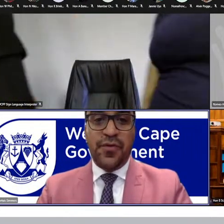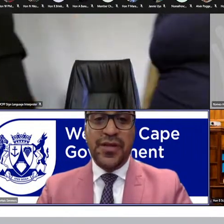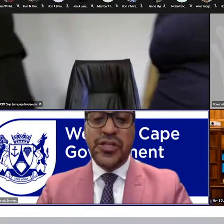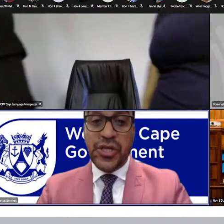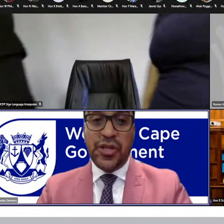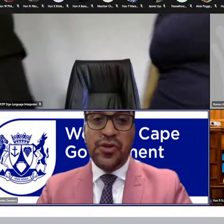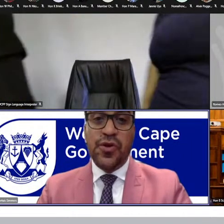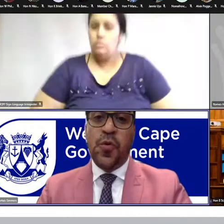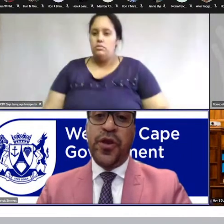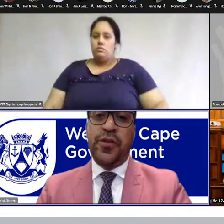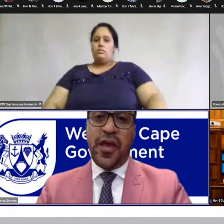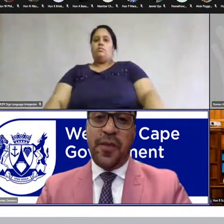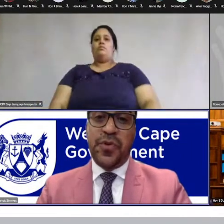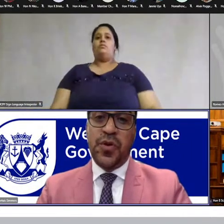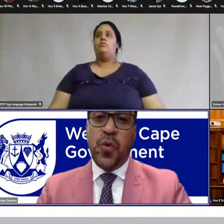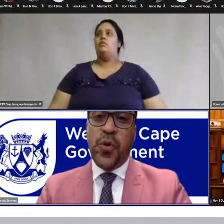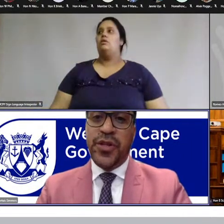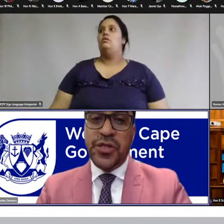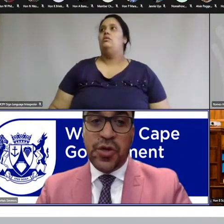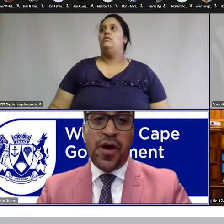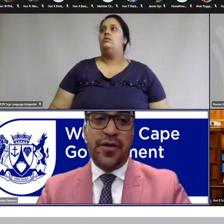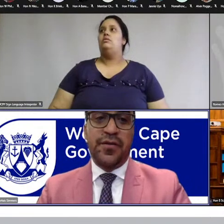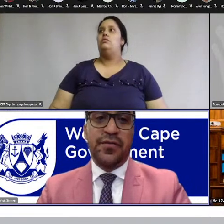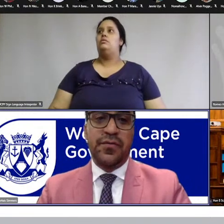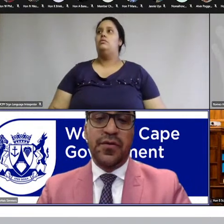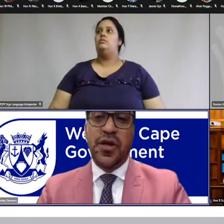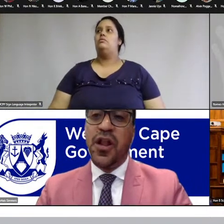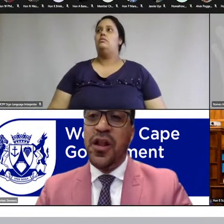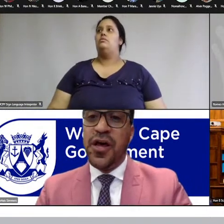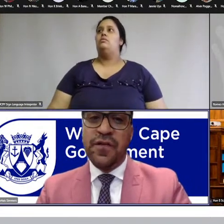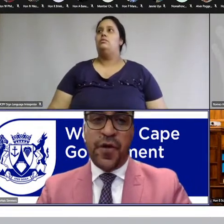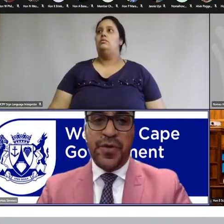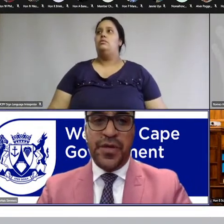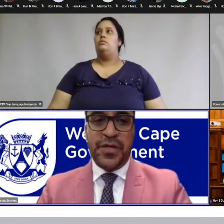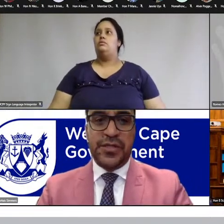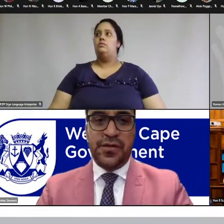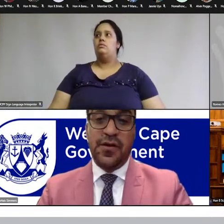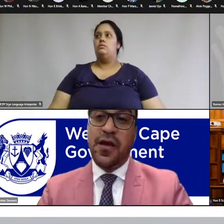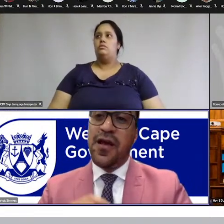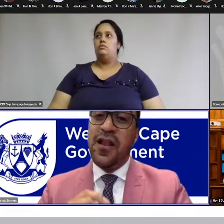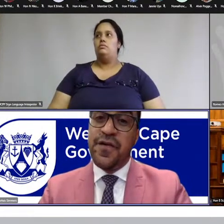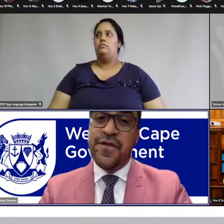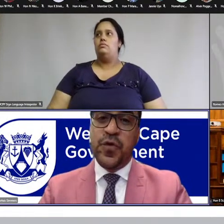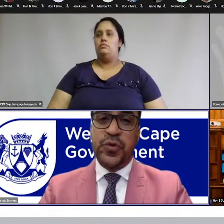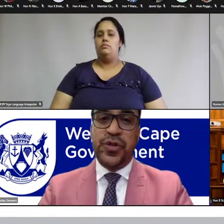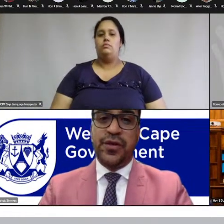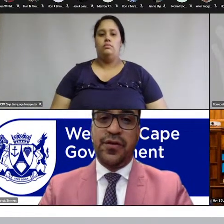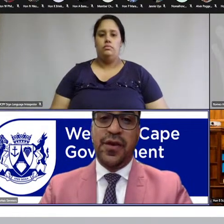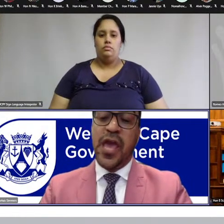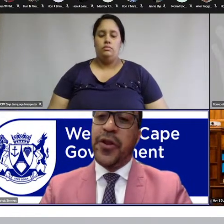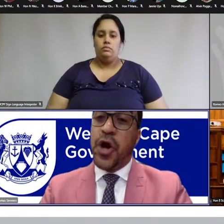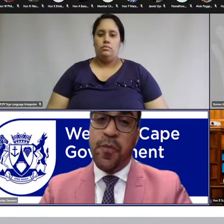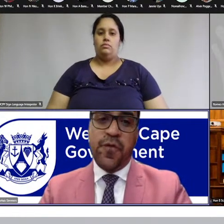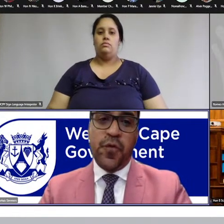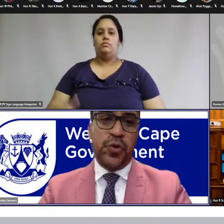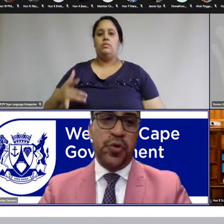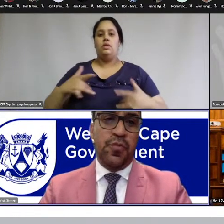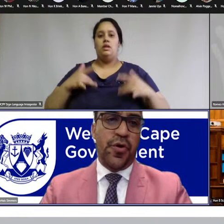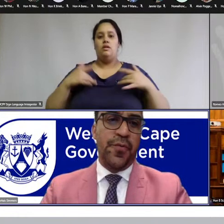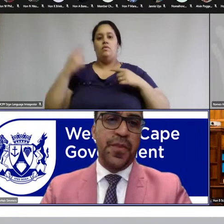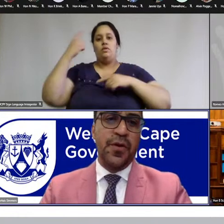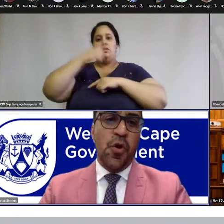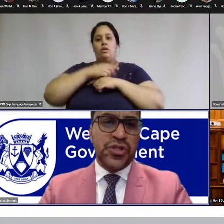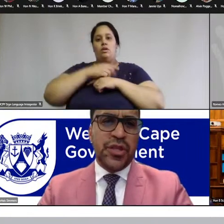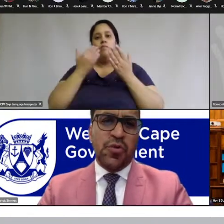the ground. Instead, we adapt where it is required. Learn from yesterday, live for today, and hope